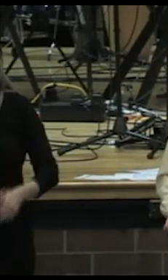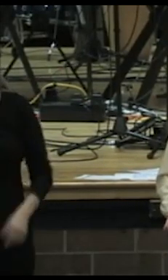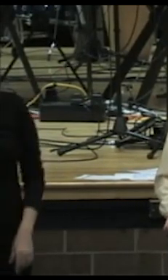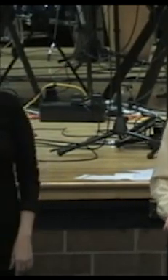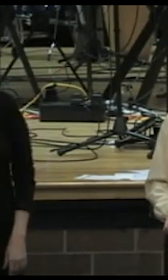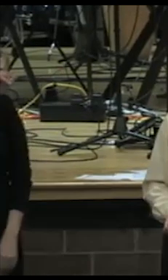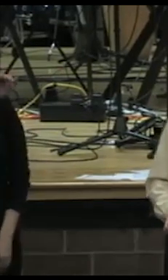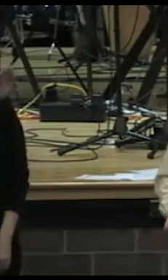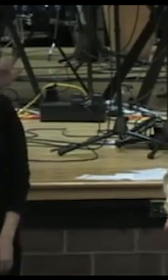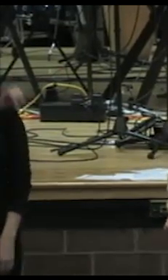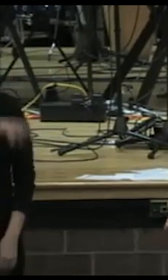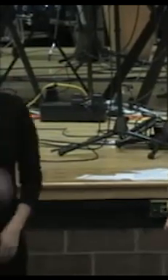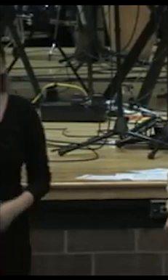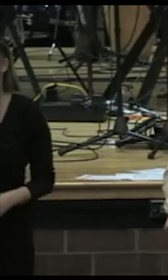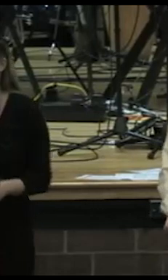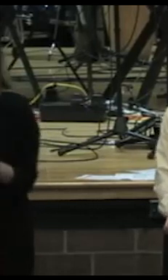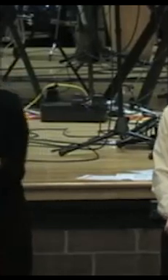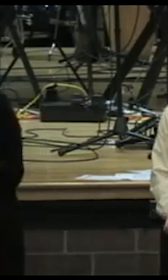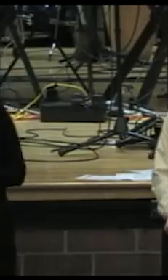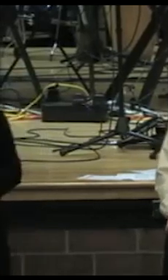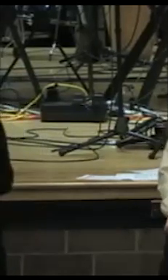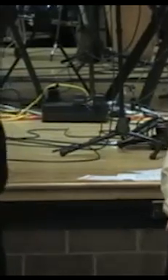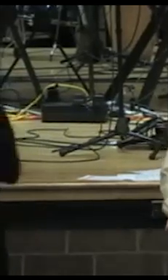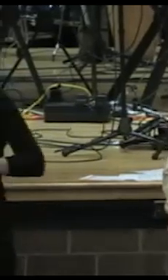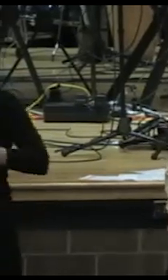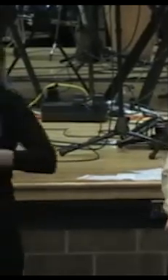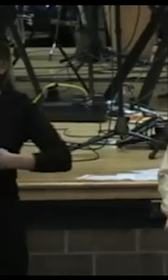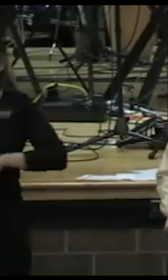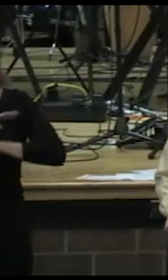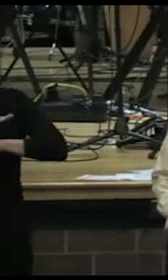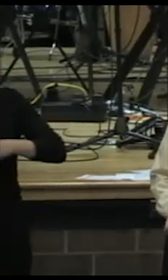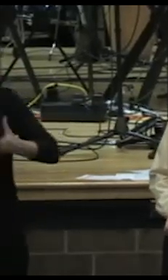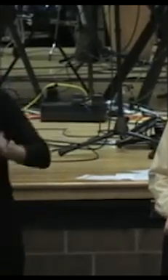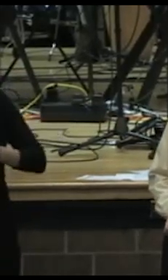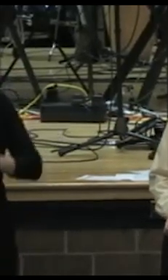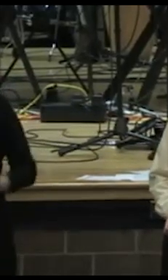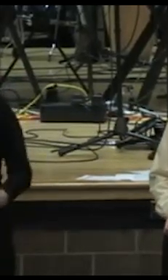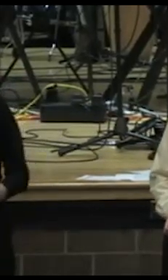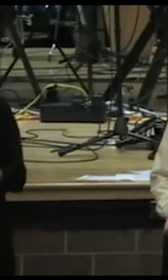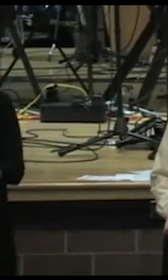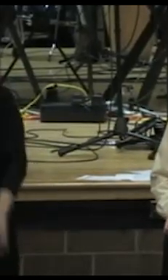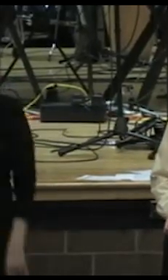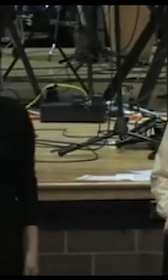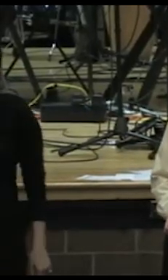Love you, Jerry. Okay. That's our church.